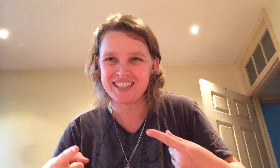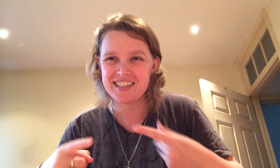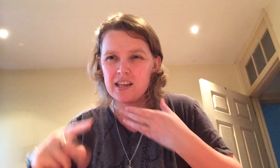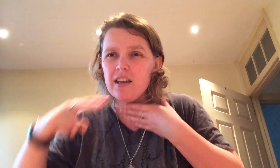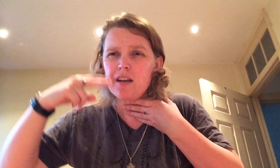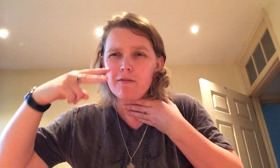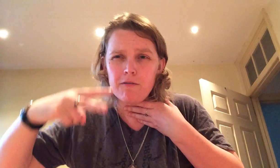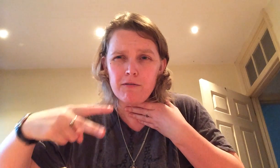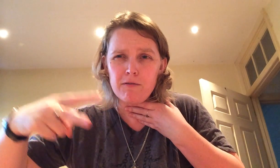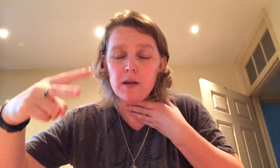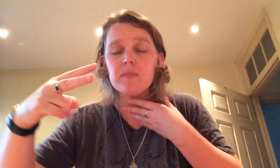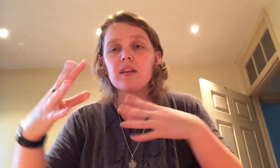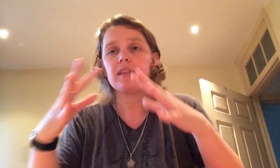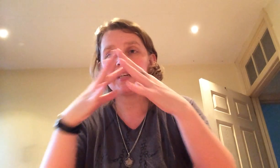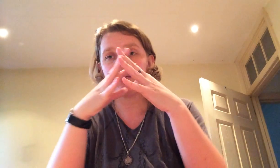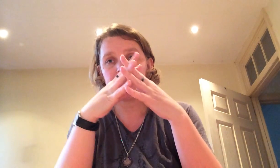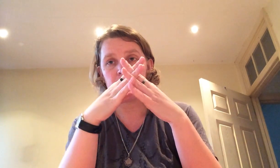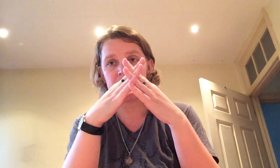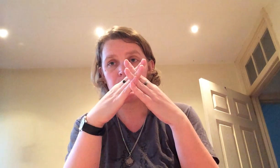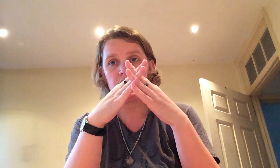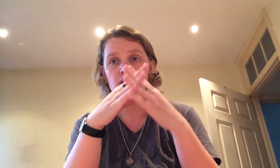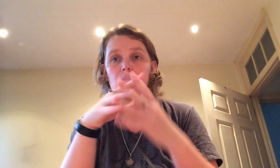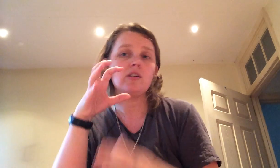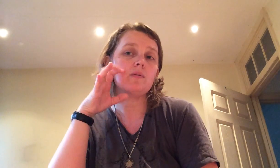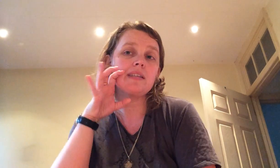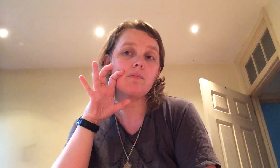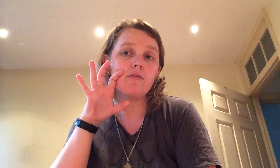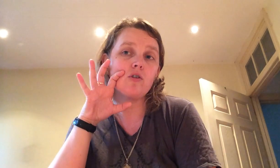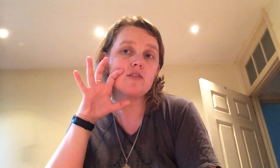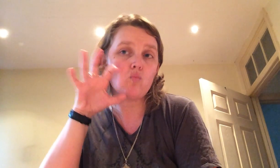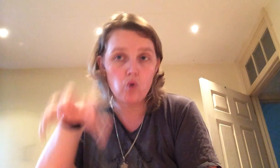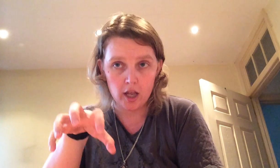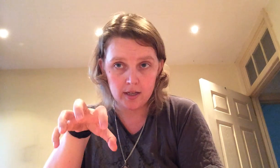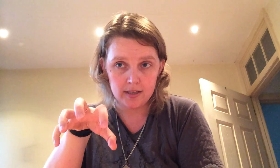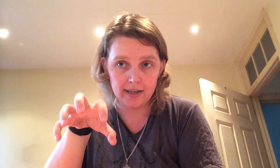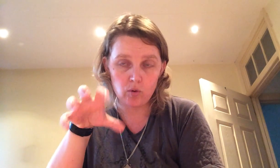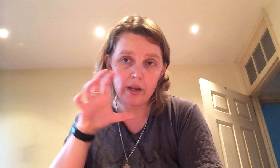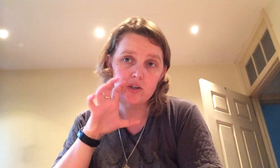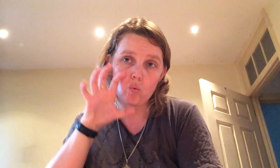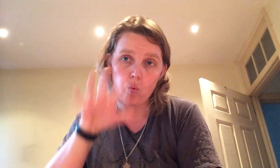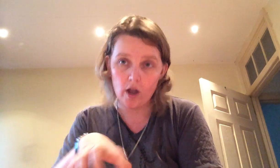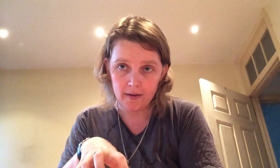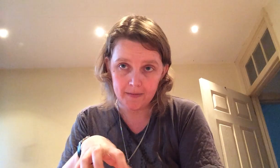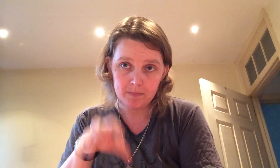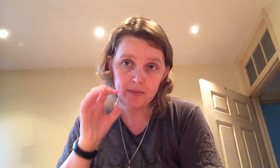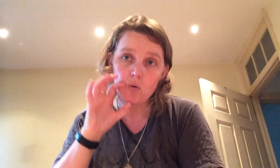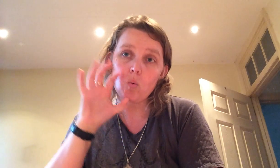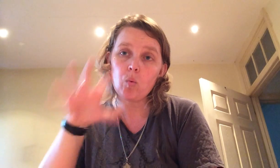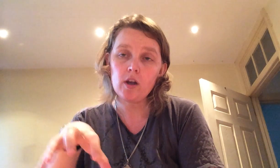difference. Then we've got W, which we said before is W. It's like a witch. W. W.